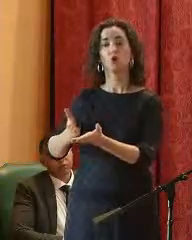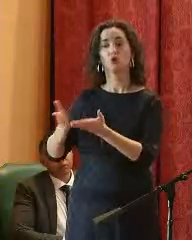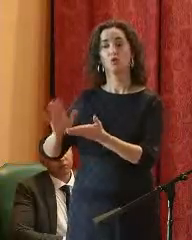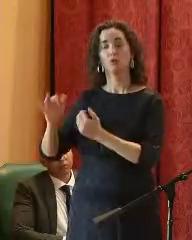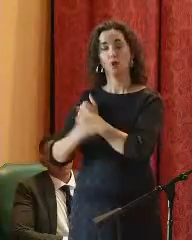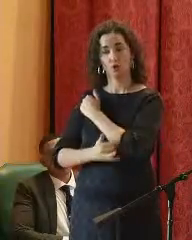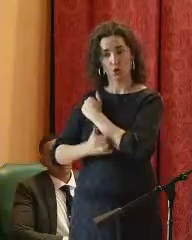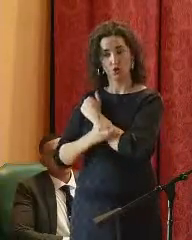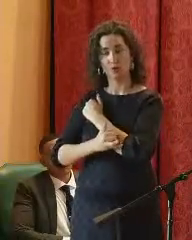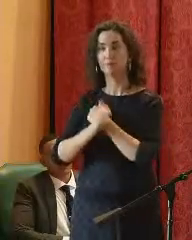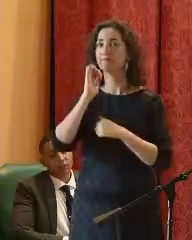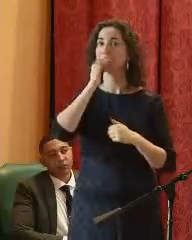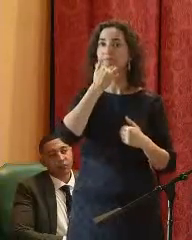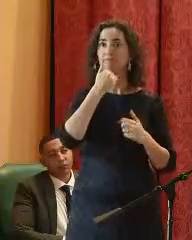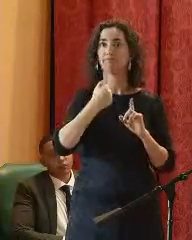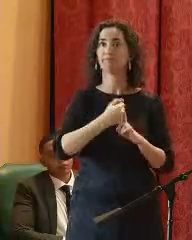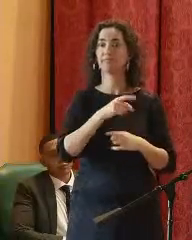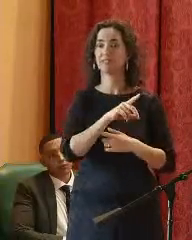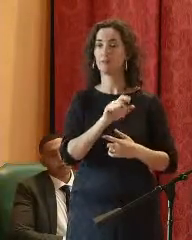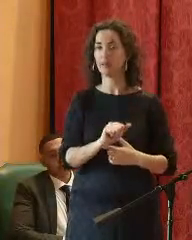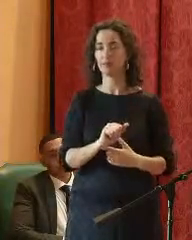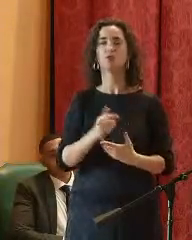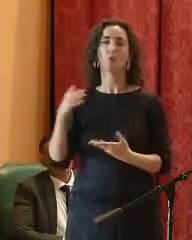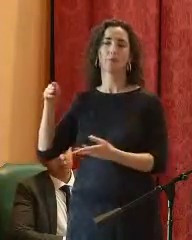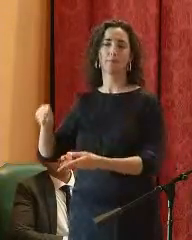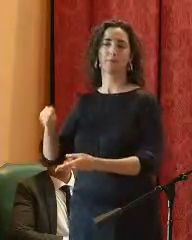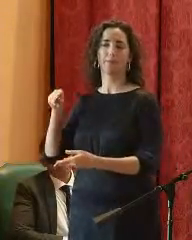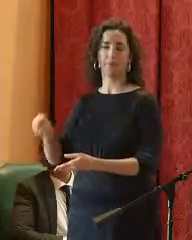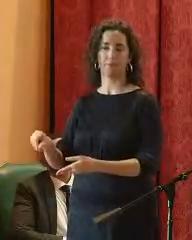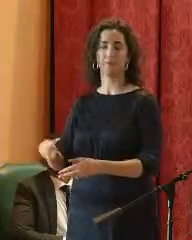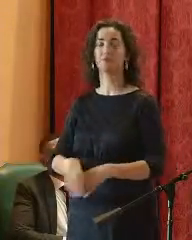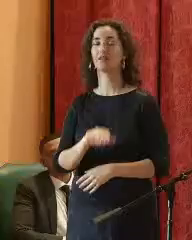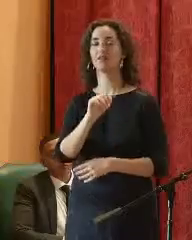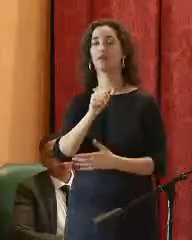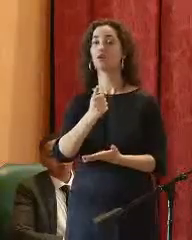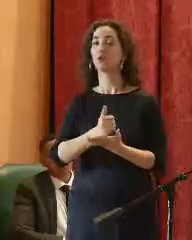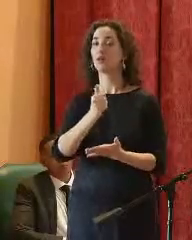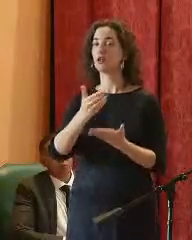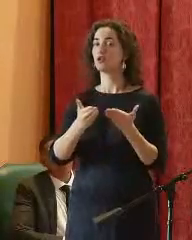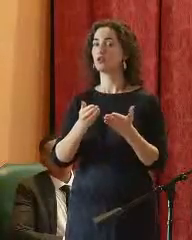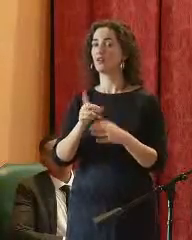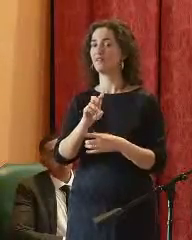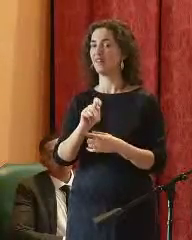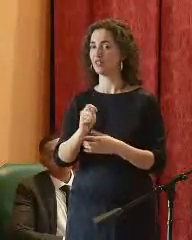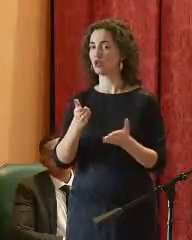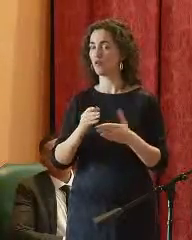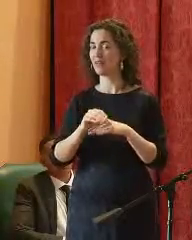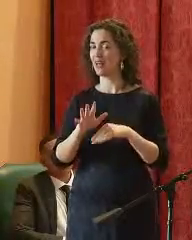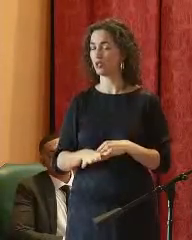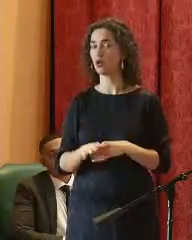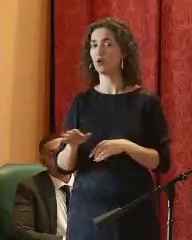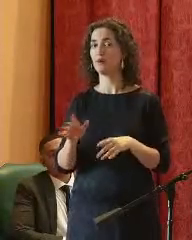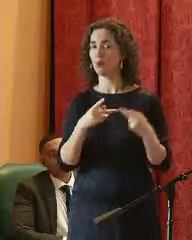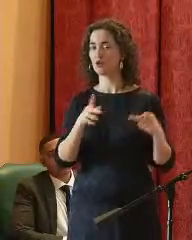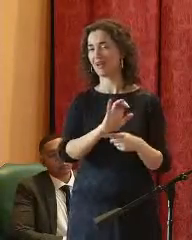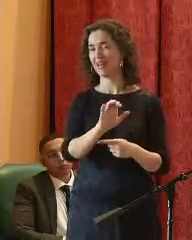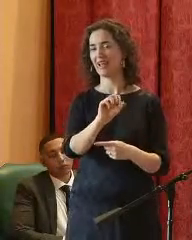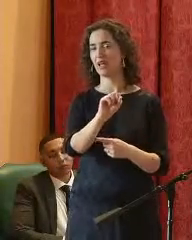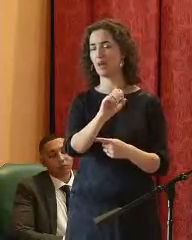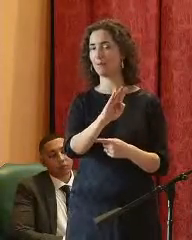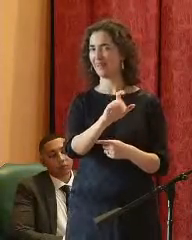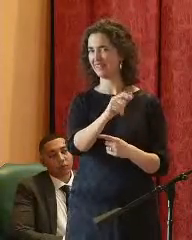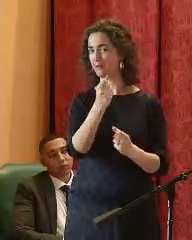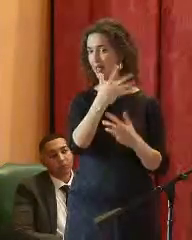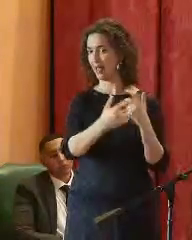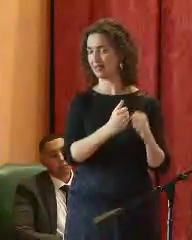serving their country. So accredited veteran services counselors in positions such as Billy served in for decades, both in